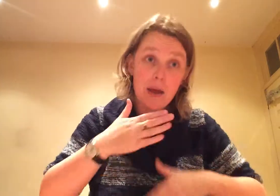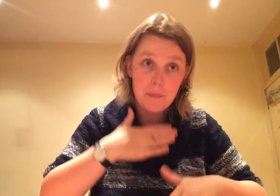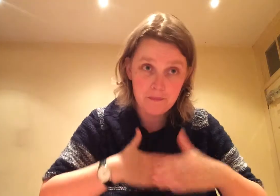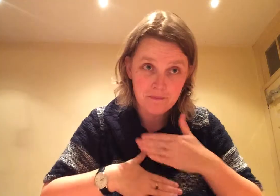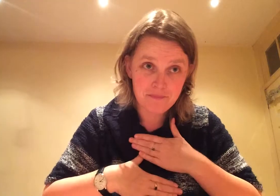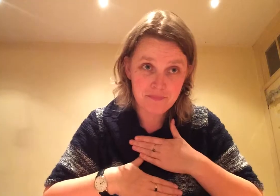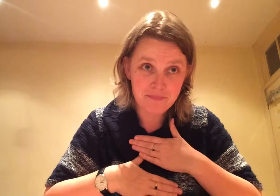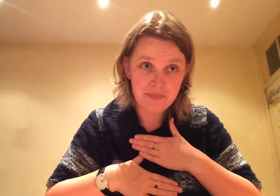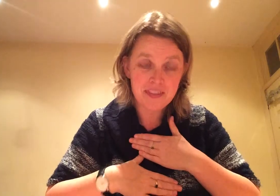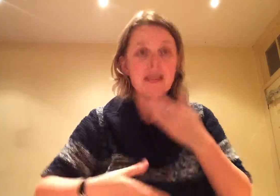Calm,